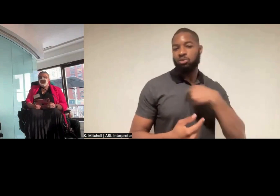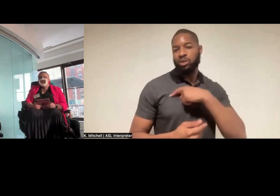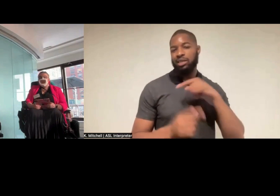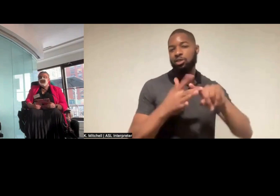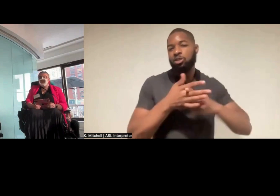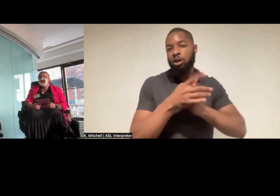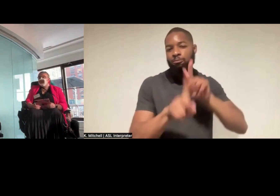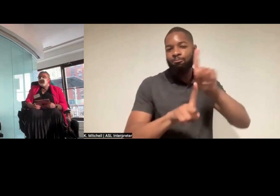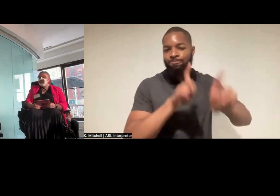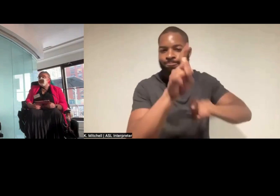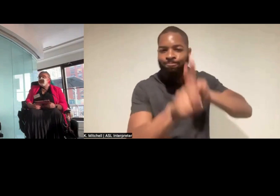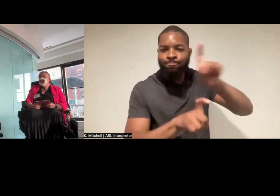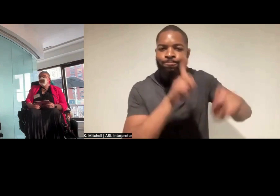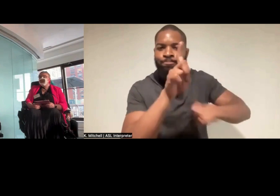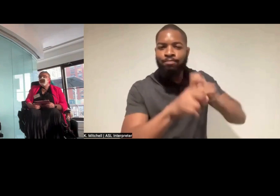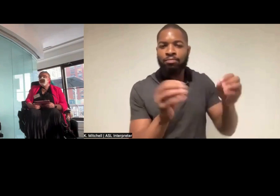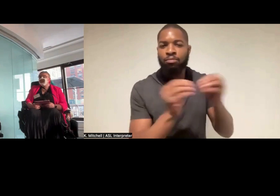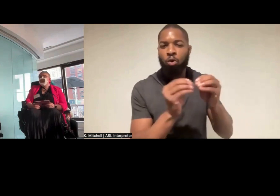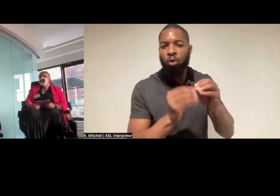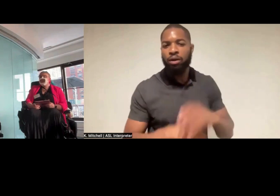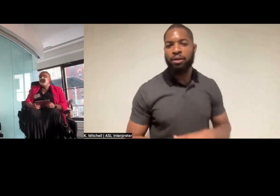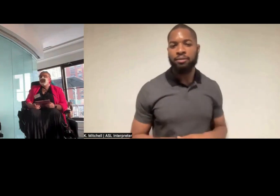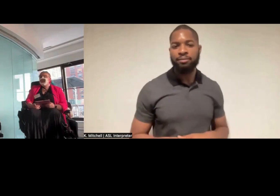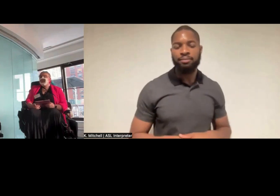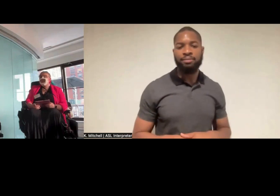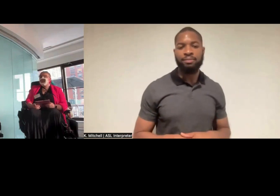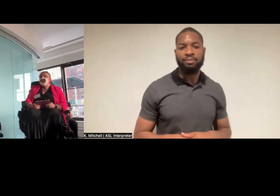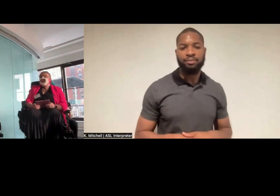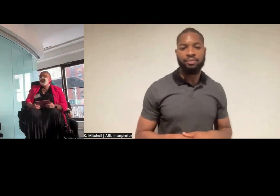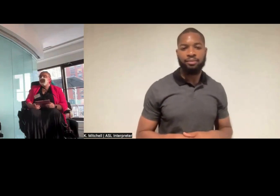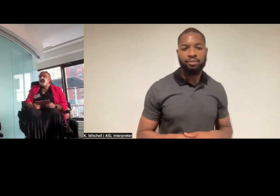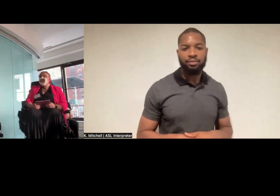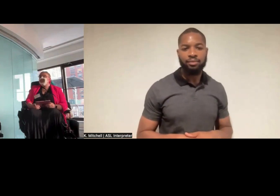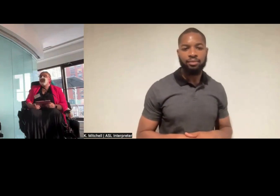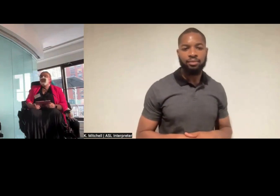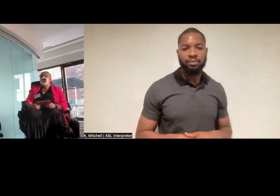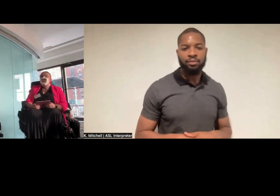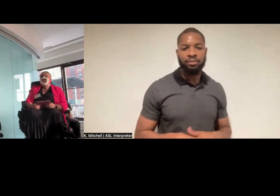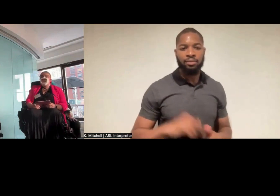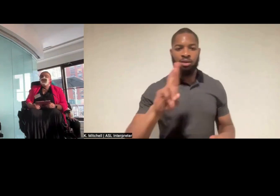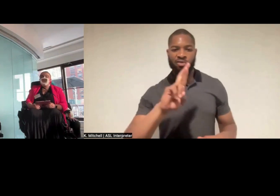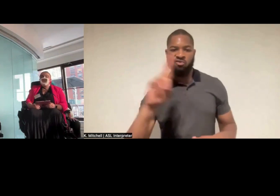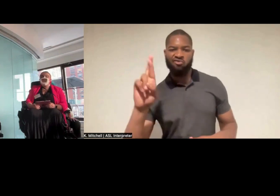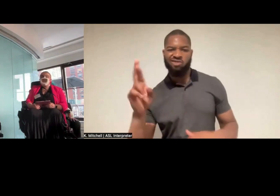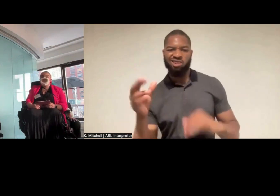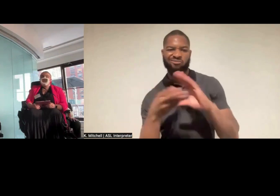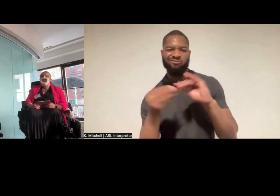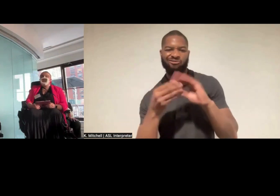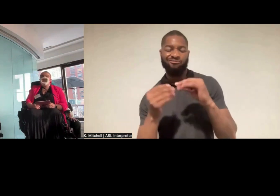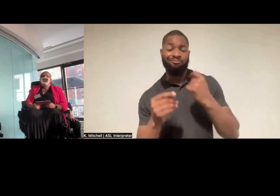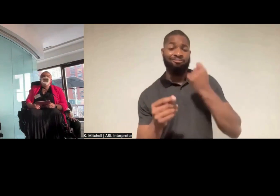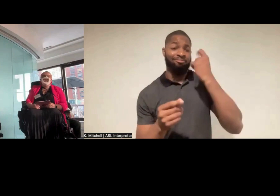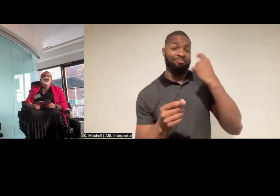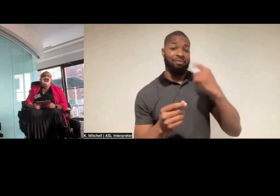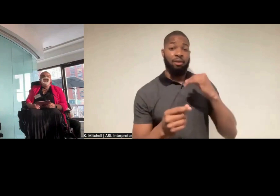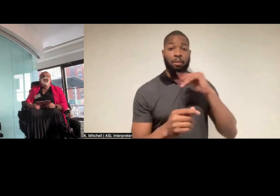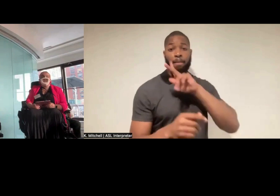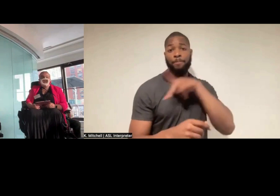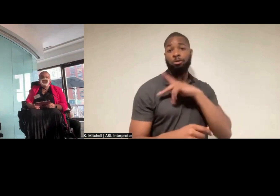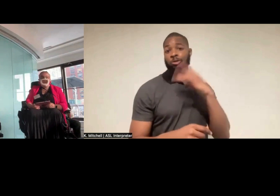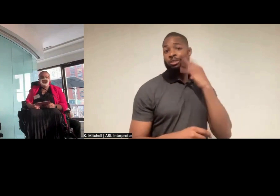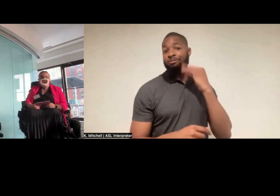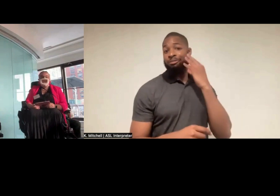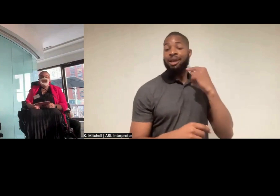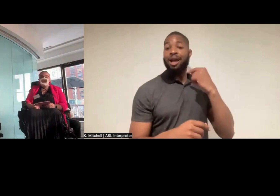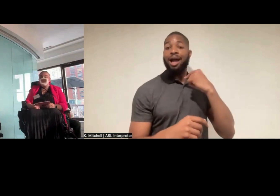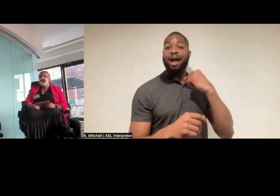Absolutely, and I think, speaking from personal experience, being able to attend law school virtually made attending law school